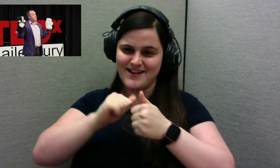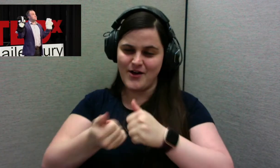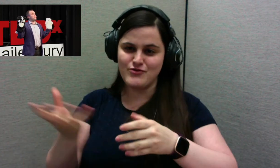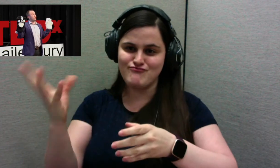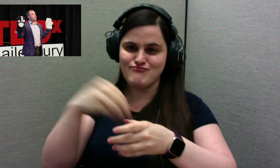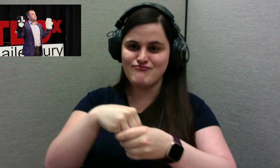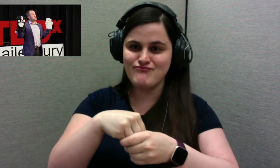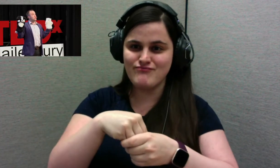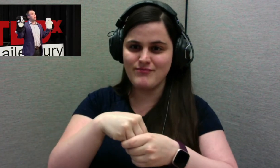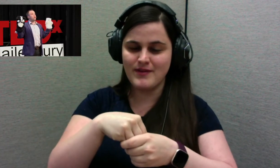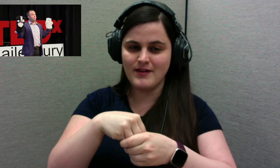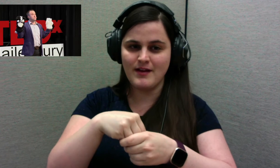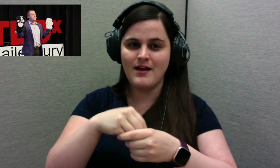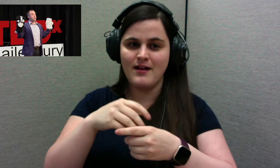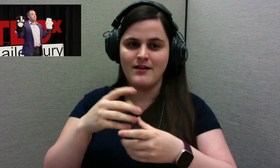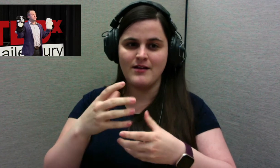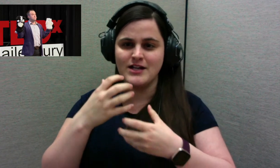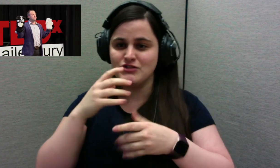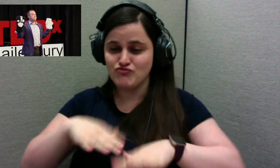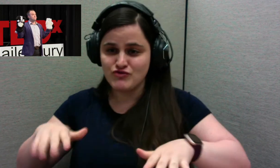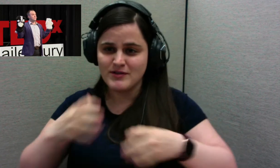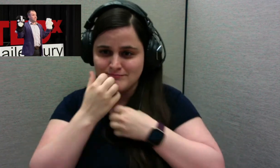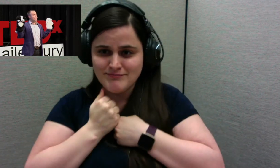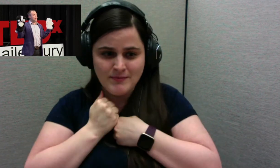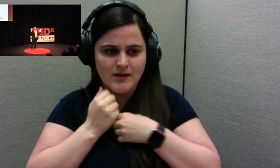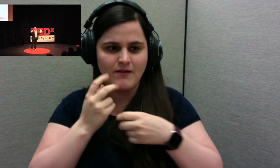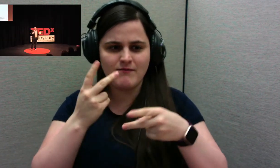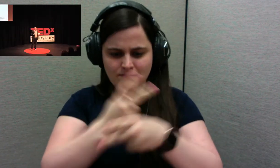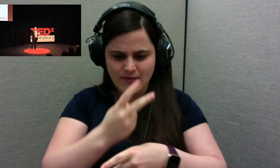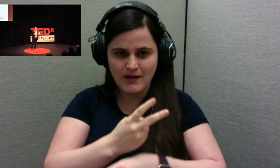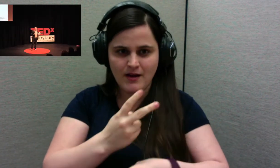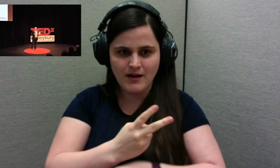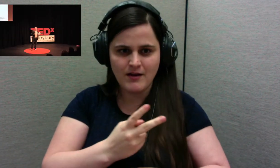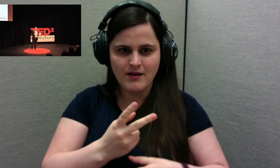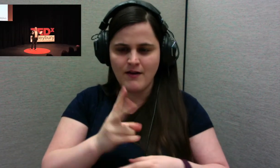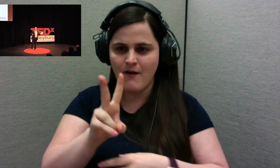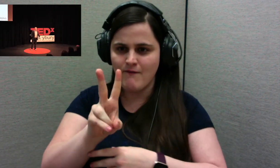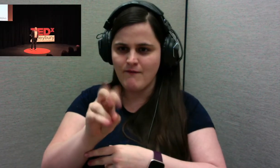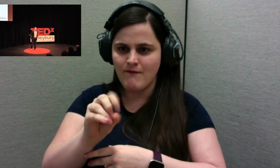calculating the volumes of composite solids. Thank you.